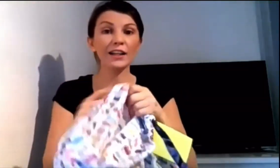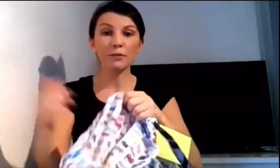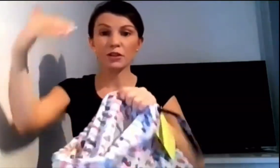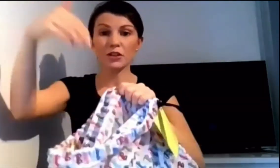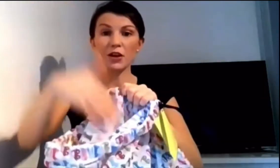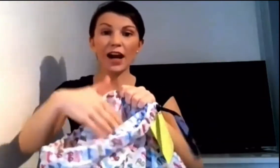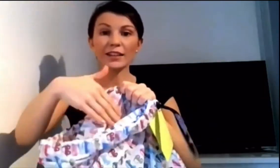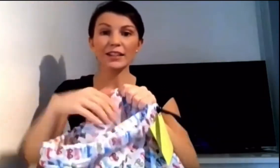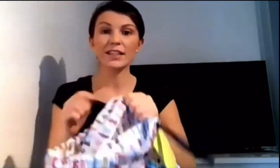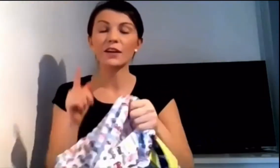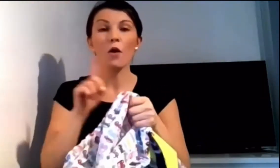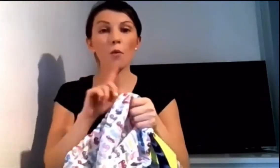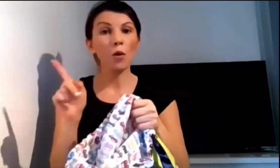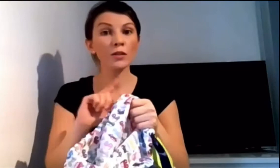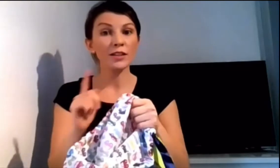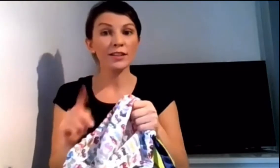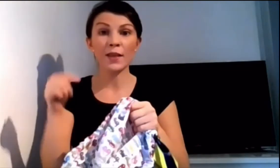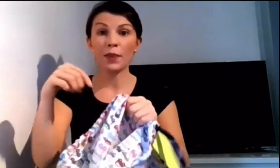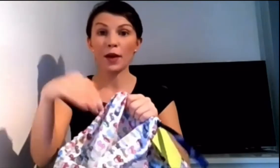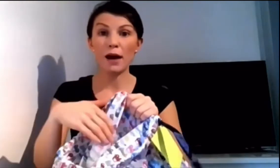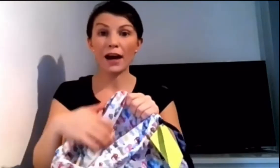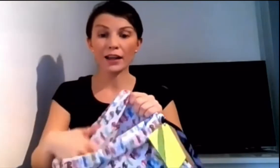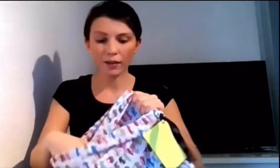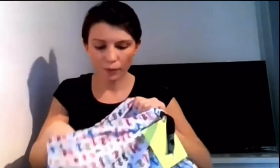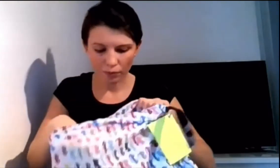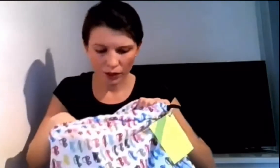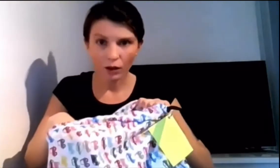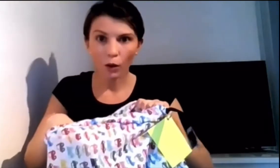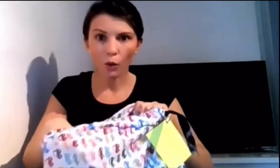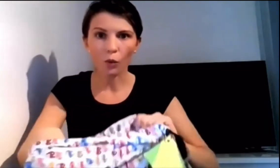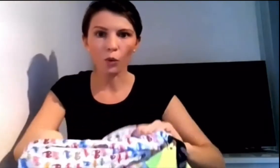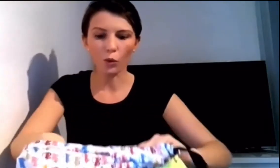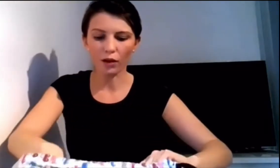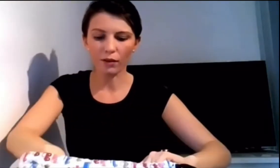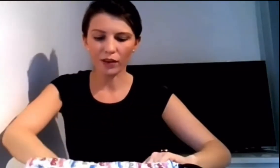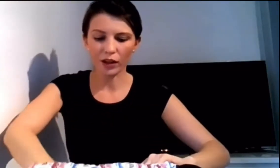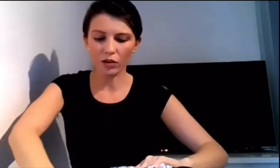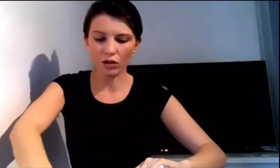your hand in. What's in the bag? Oh,